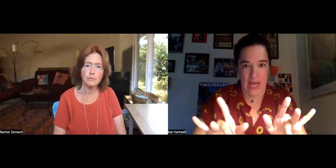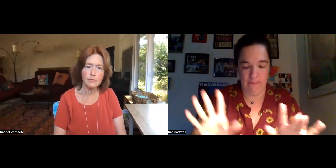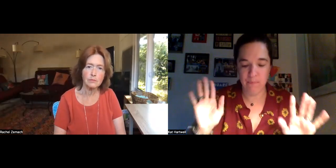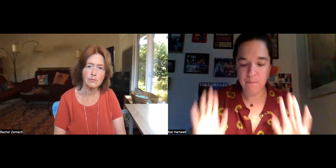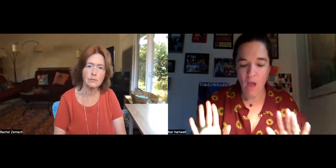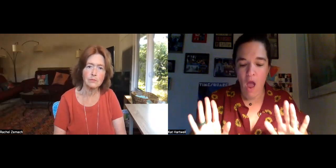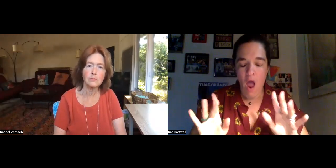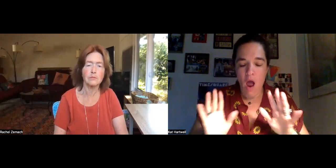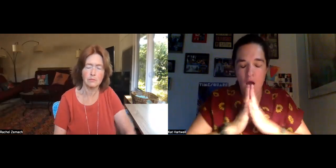recording.